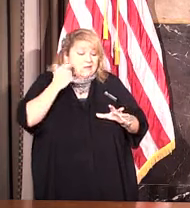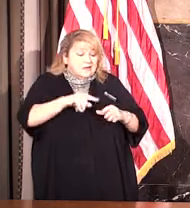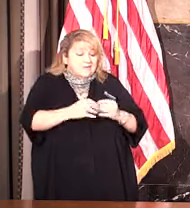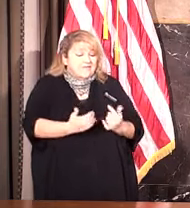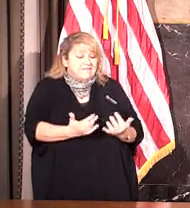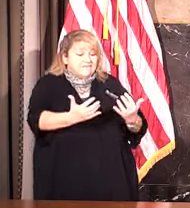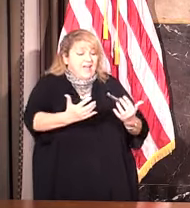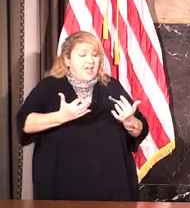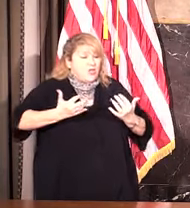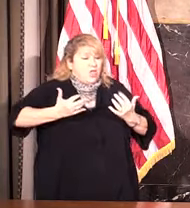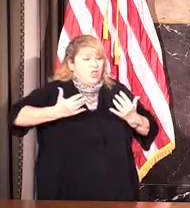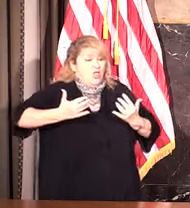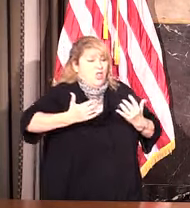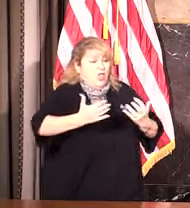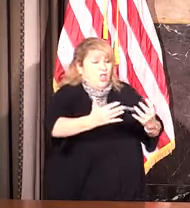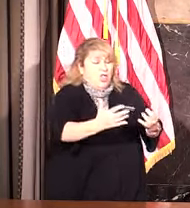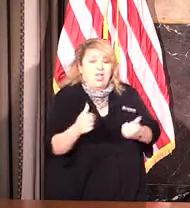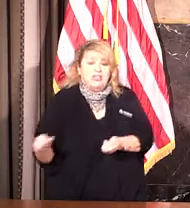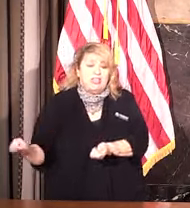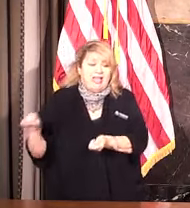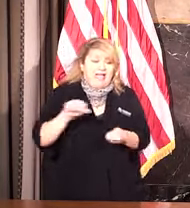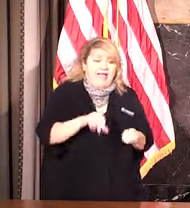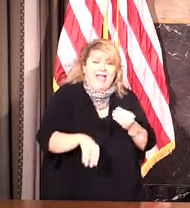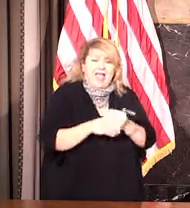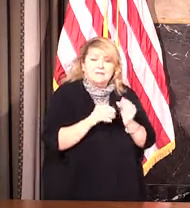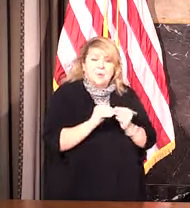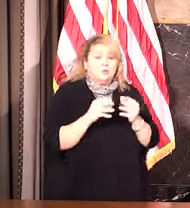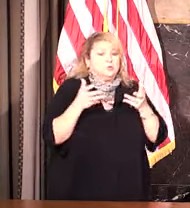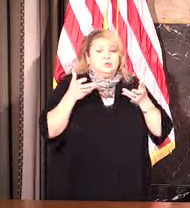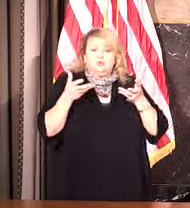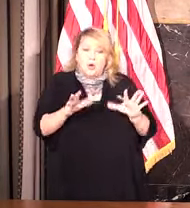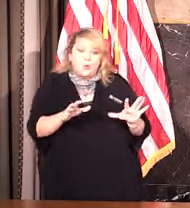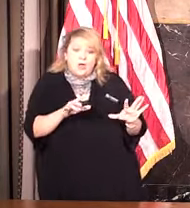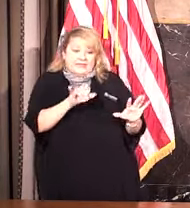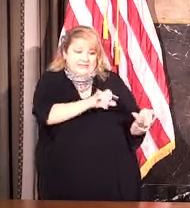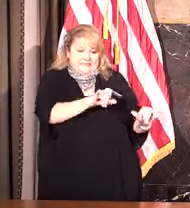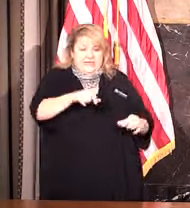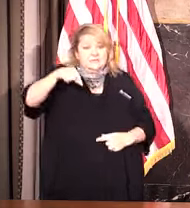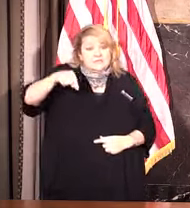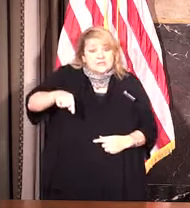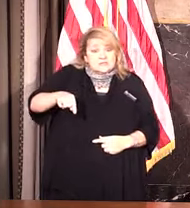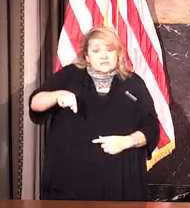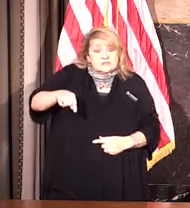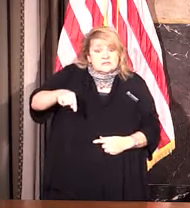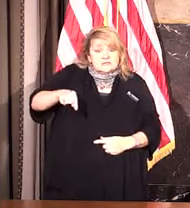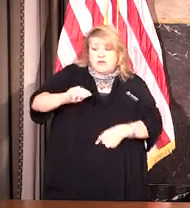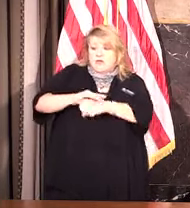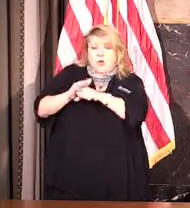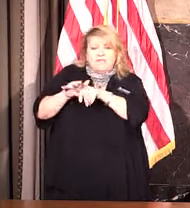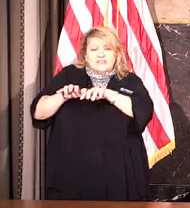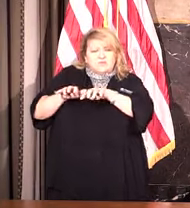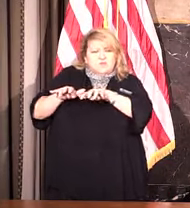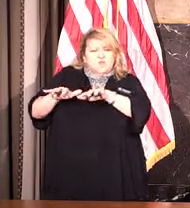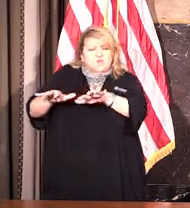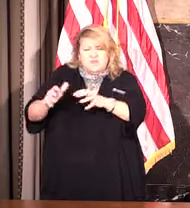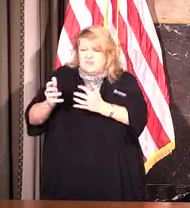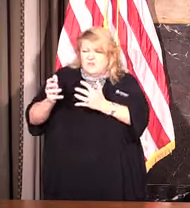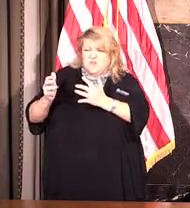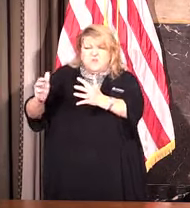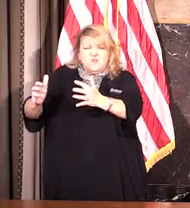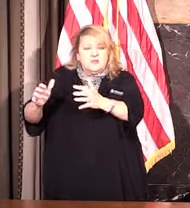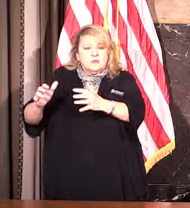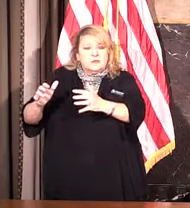time, unfortunately, to have the holiday season come upon us. And it's going to require some sacrifices, and that's what was driving the CDC's